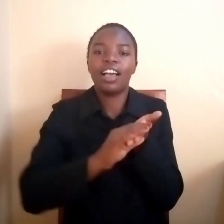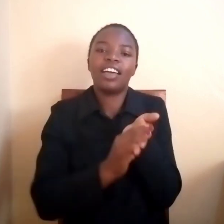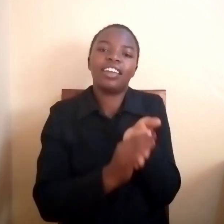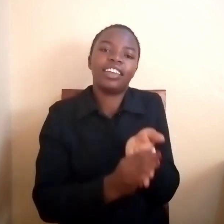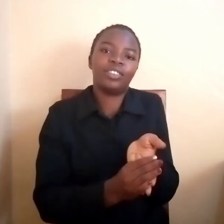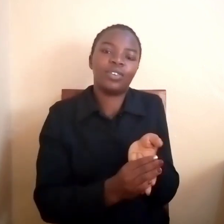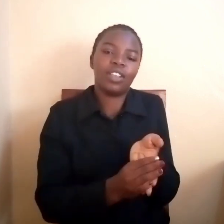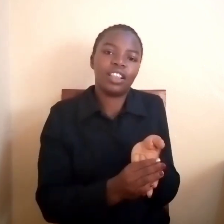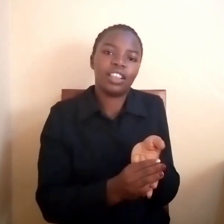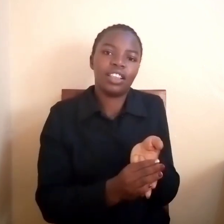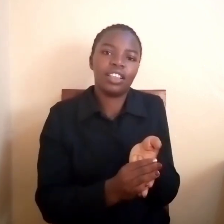wrestle,